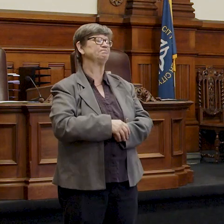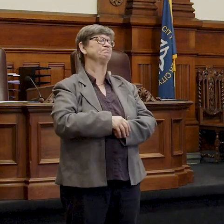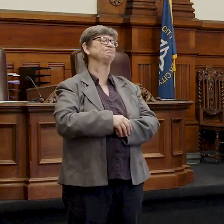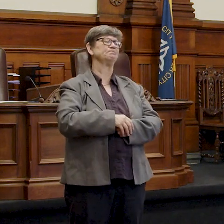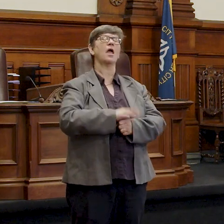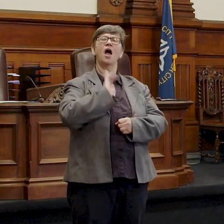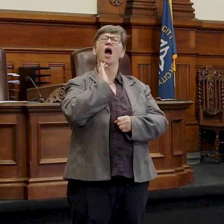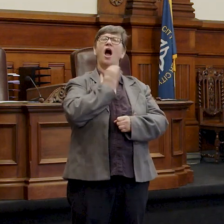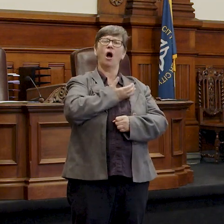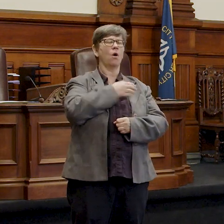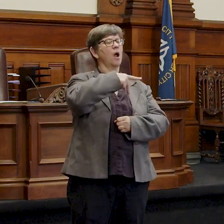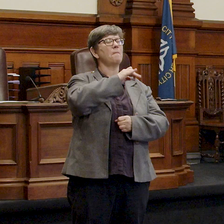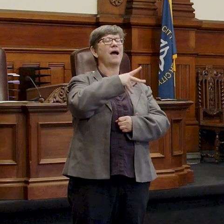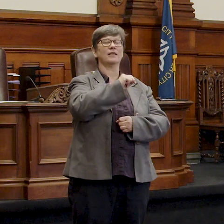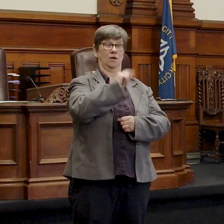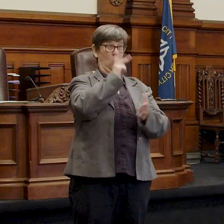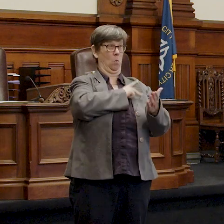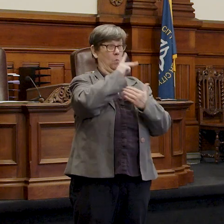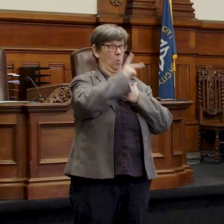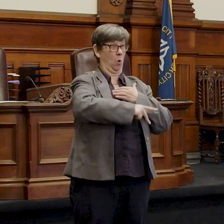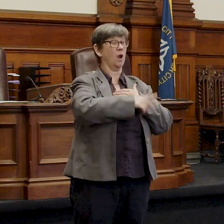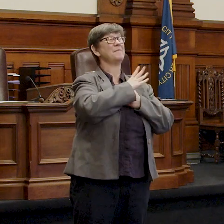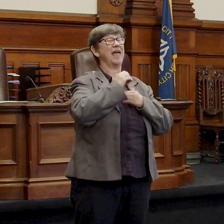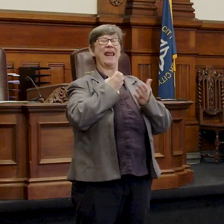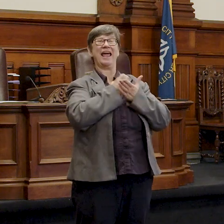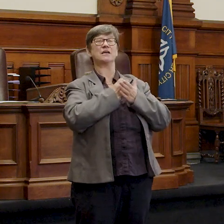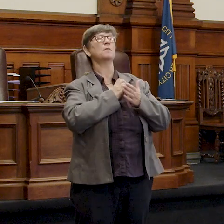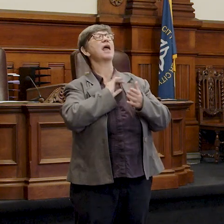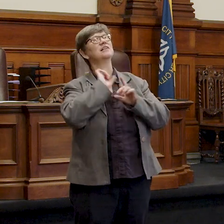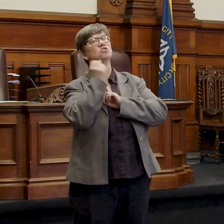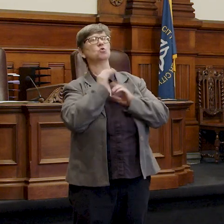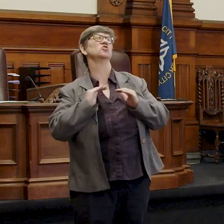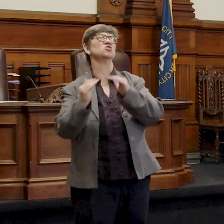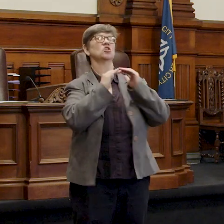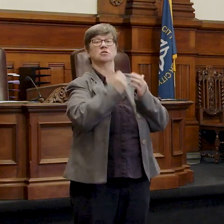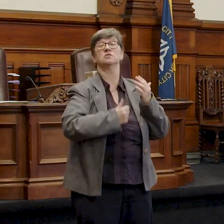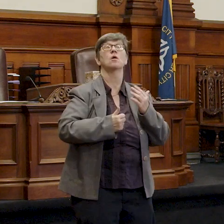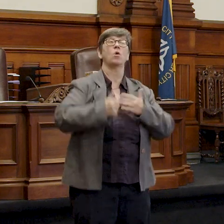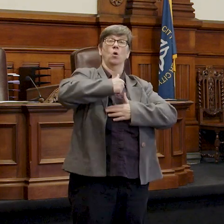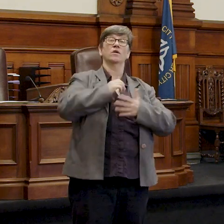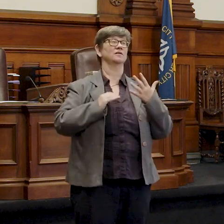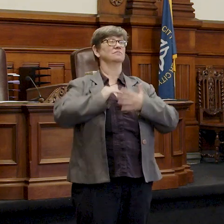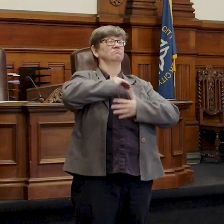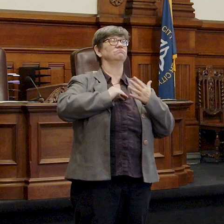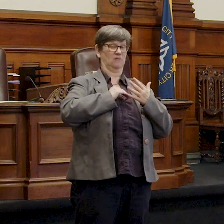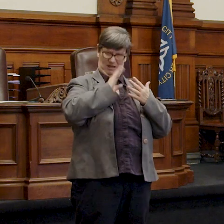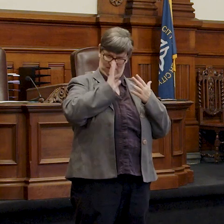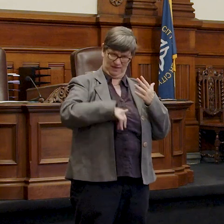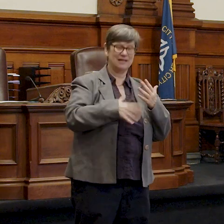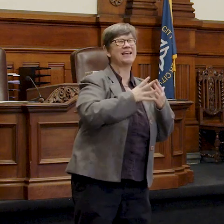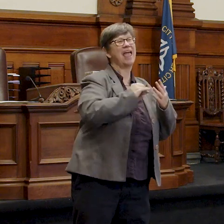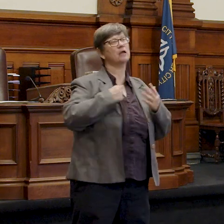economic empowerment and equity, inclusion, and social justice priorities, as are the continued investments in our